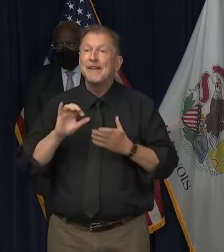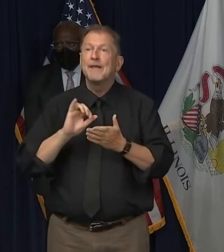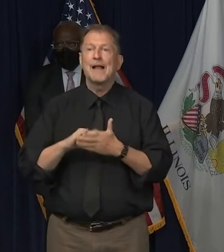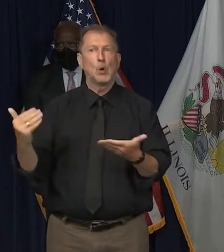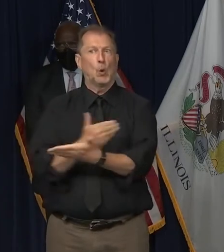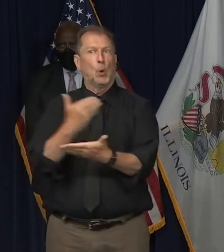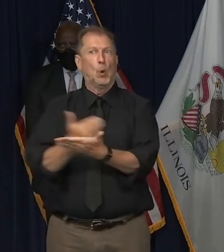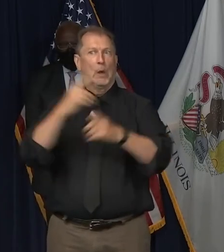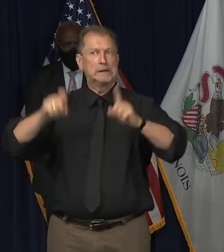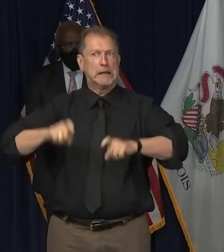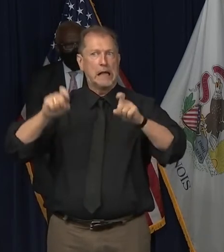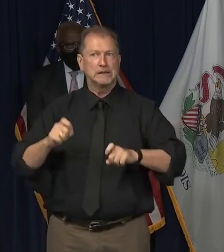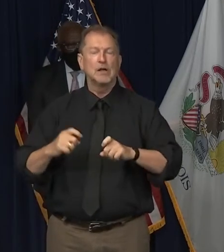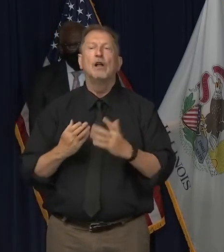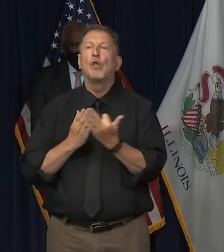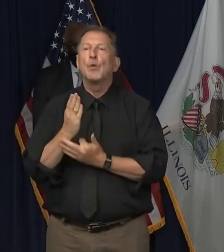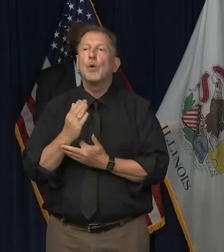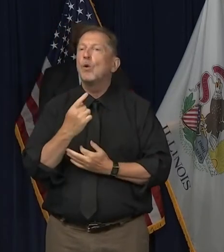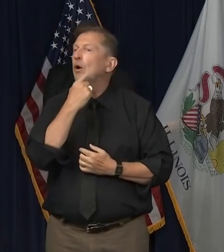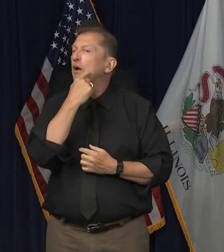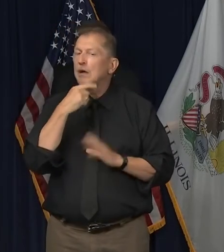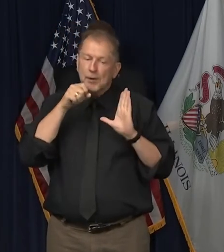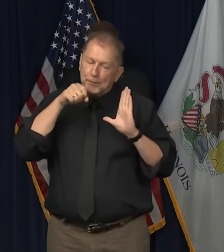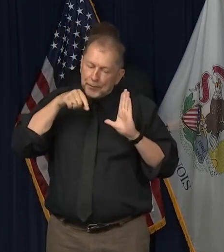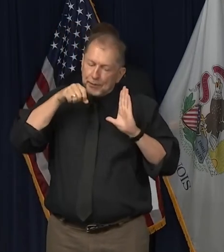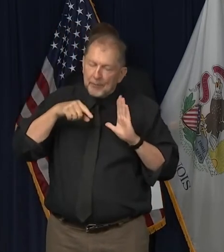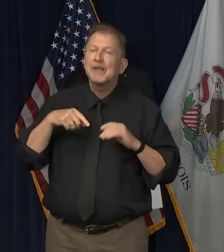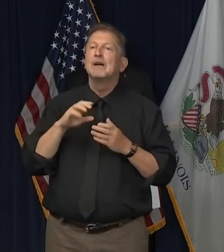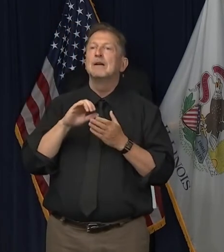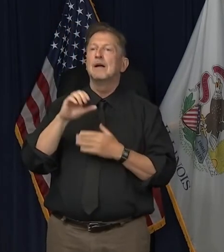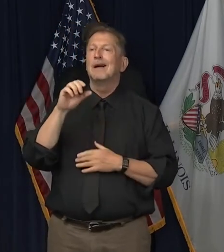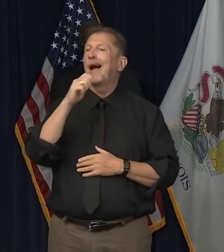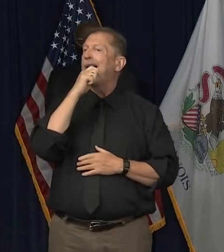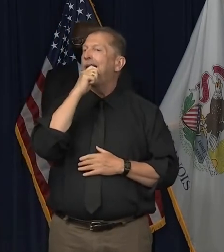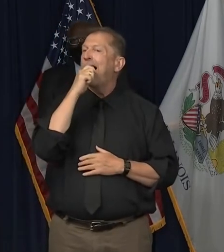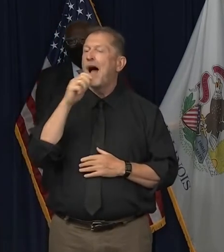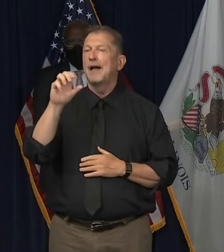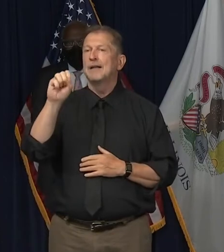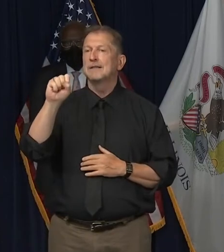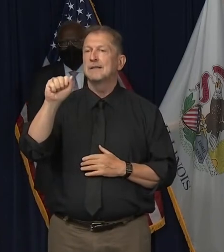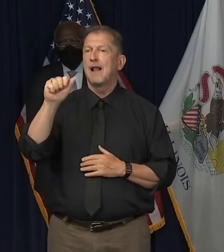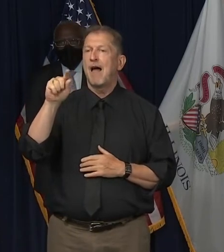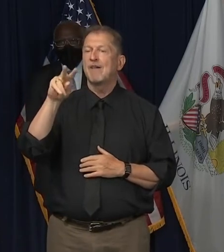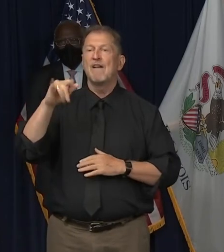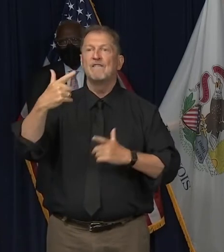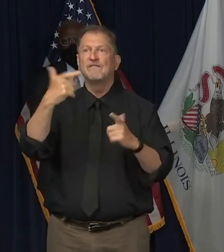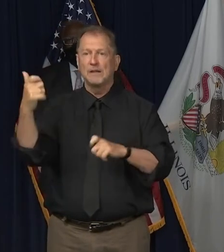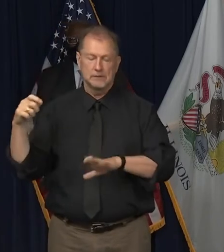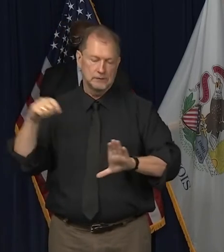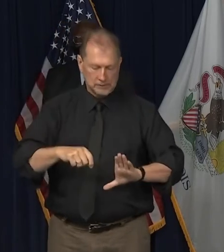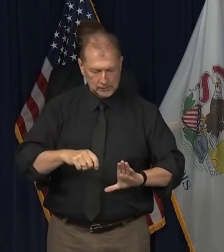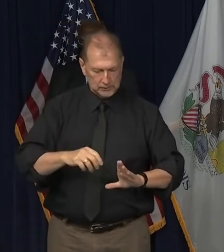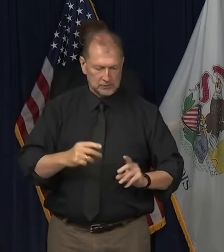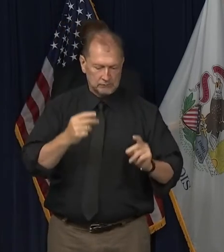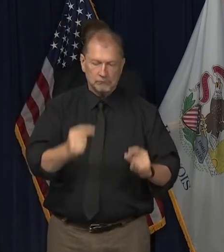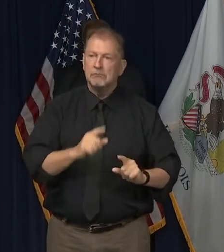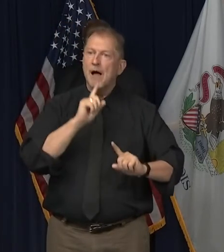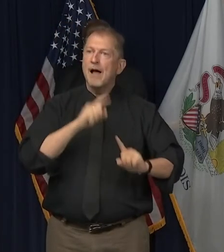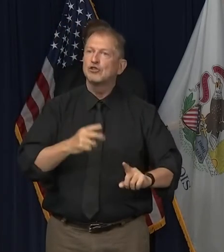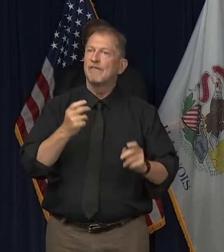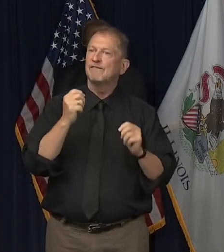saliva-based testing developed by our leading-edge researchers in Urbana produces rapid results at costs that allow and